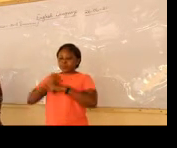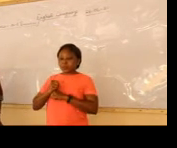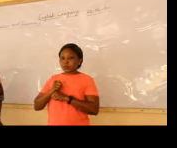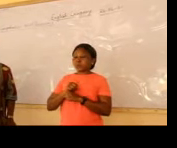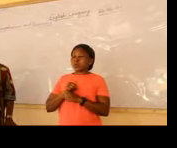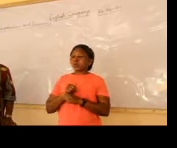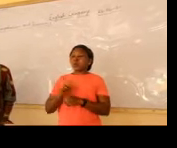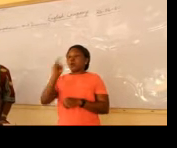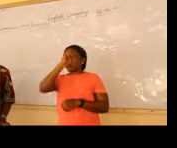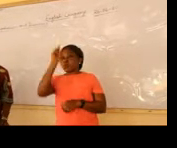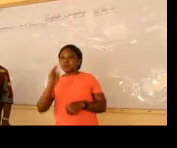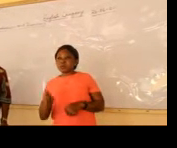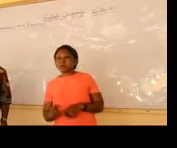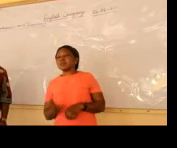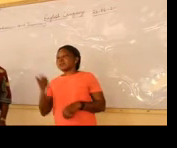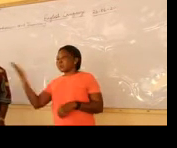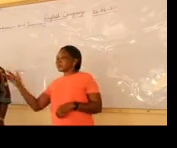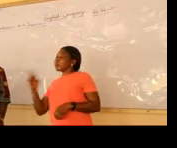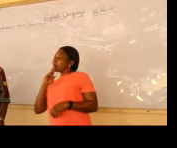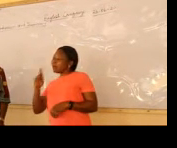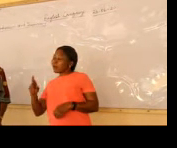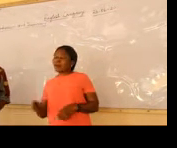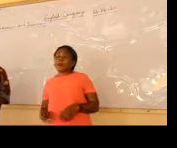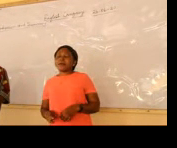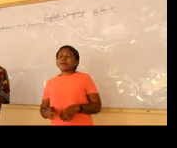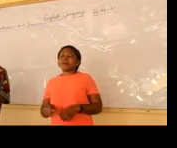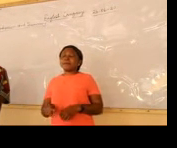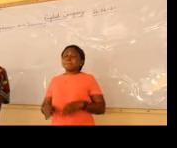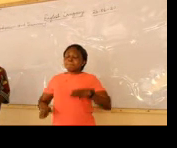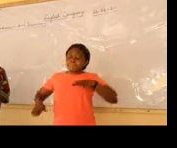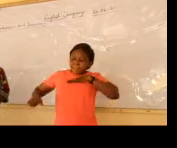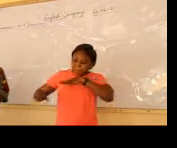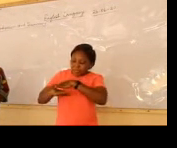there are basic differences,